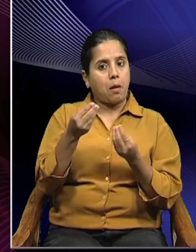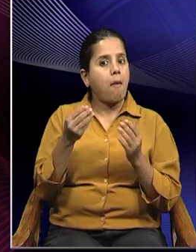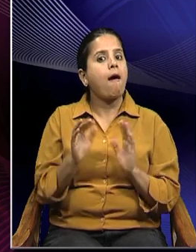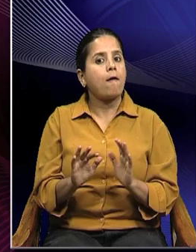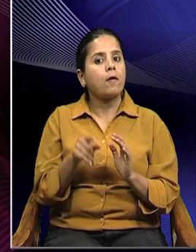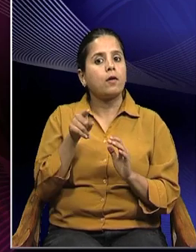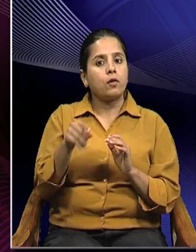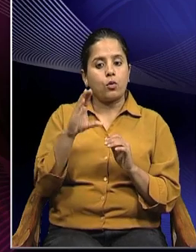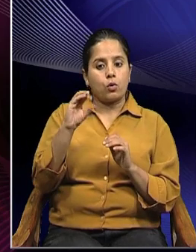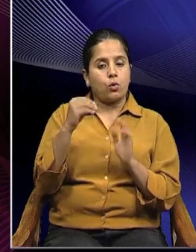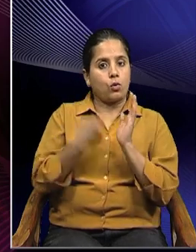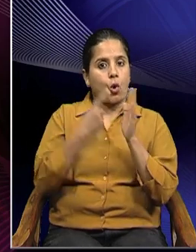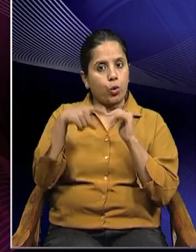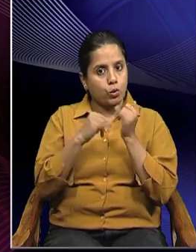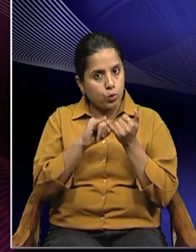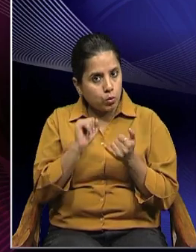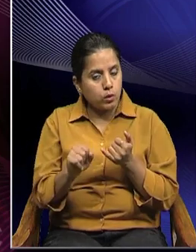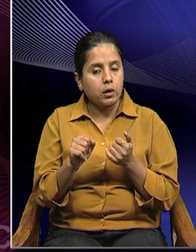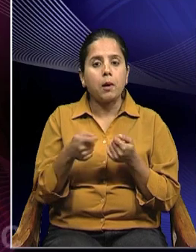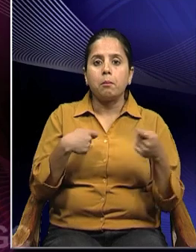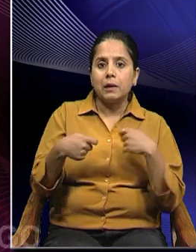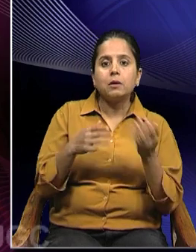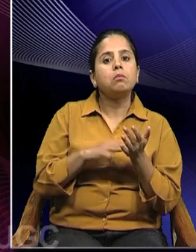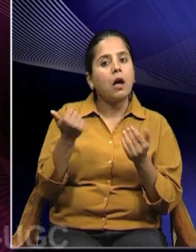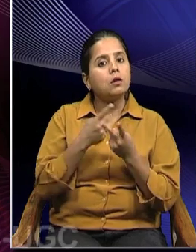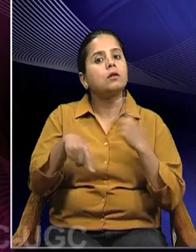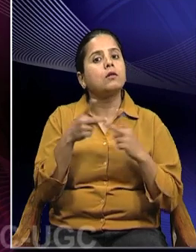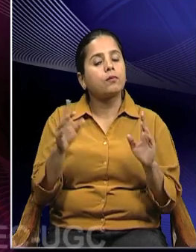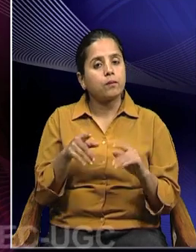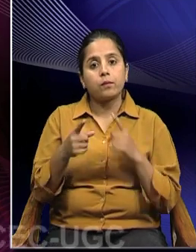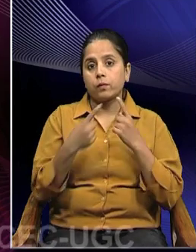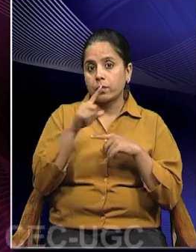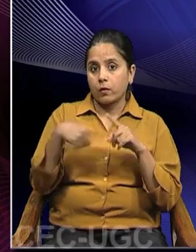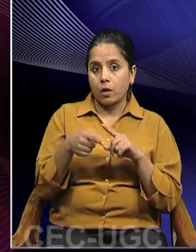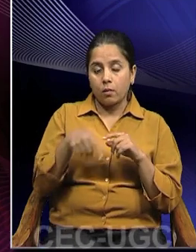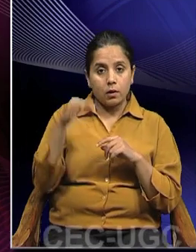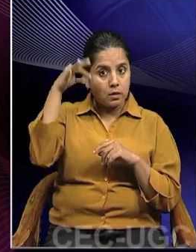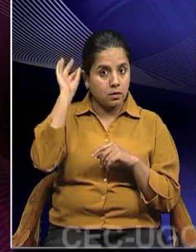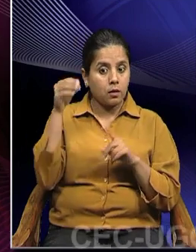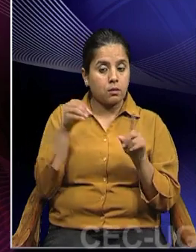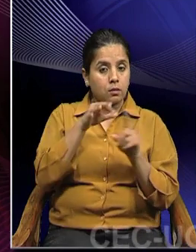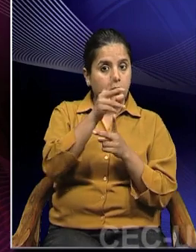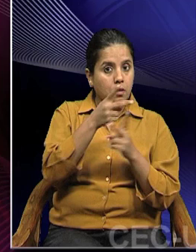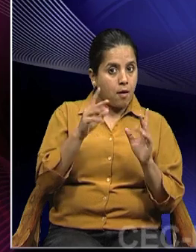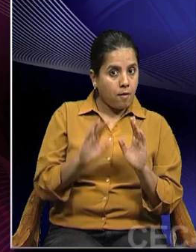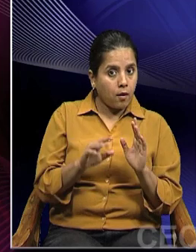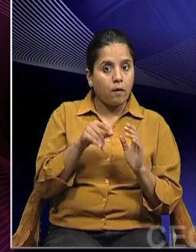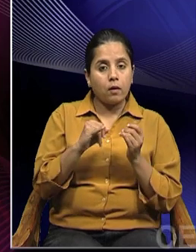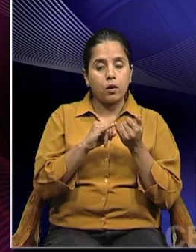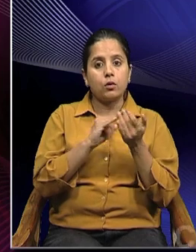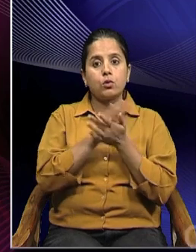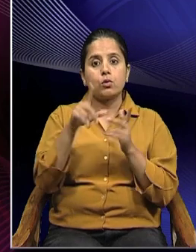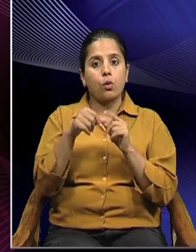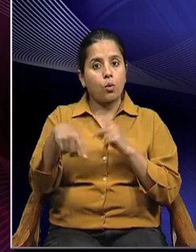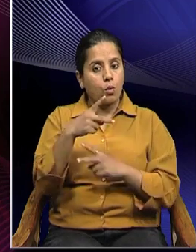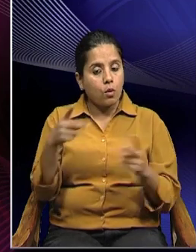the corridors of business and management. And when we talk about the Sanskritic influences, Sanskrit shlokas as